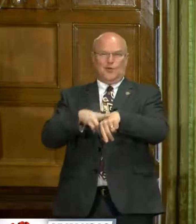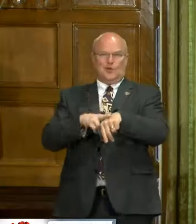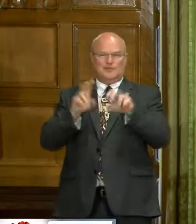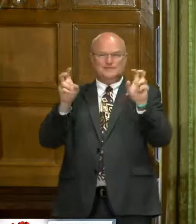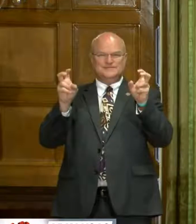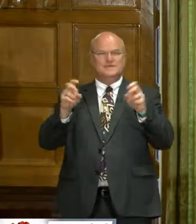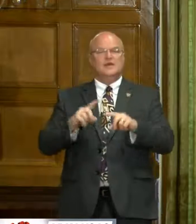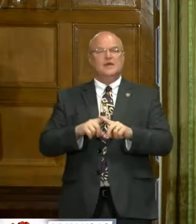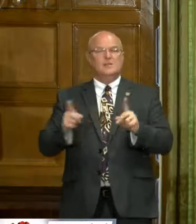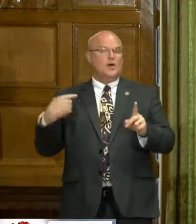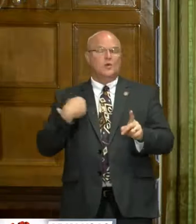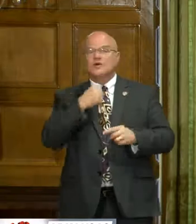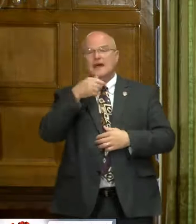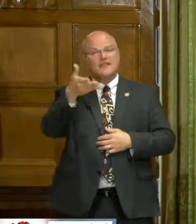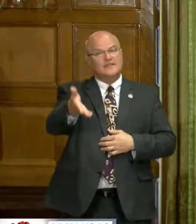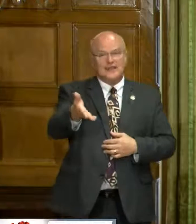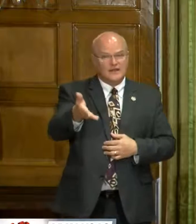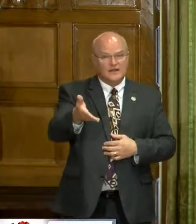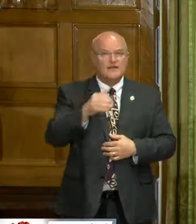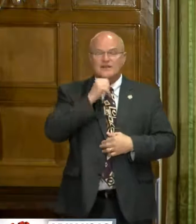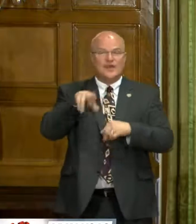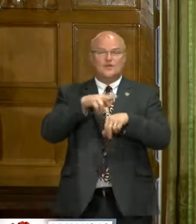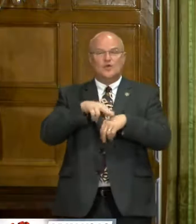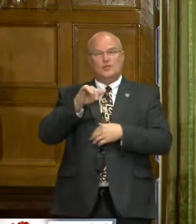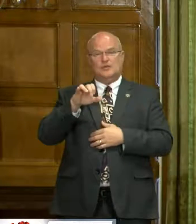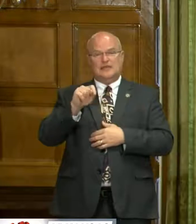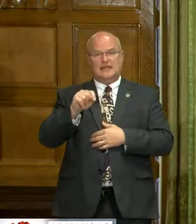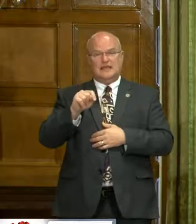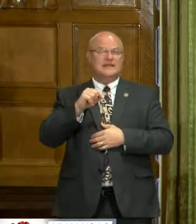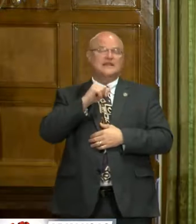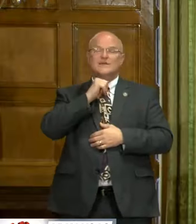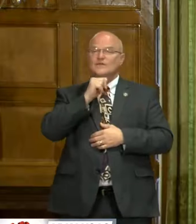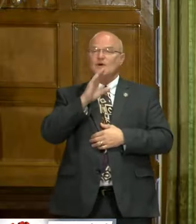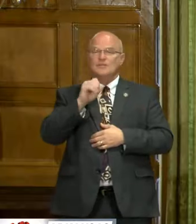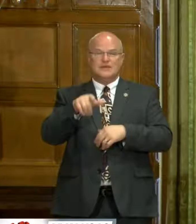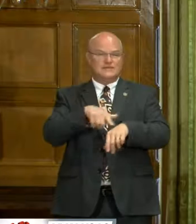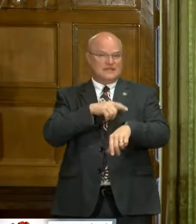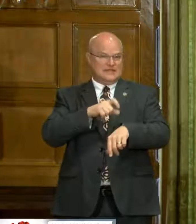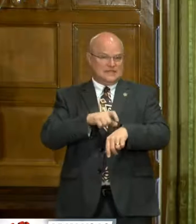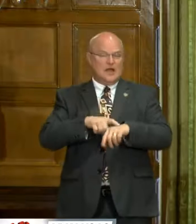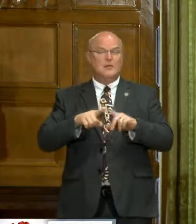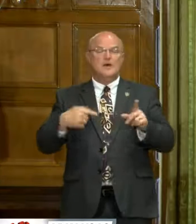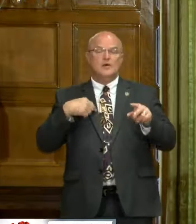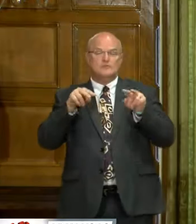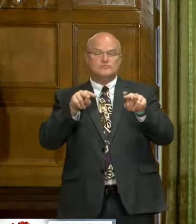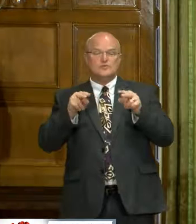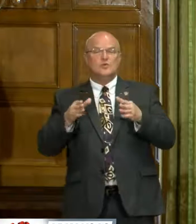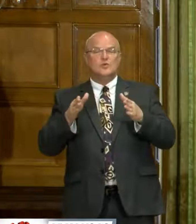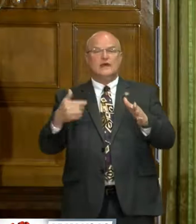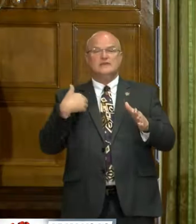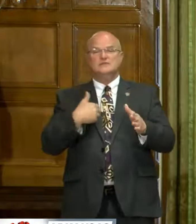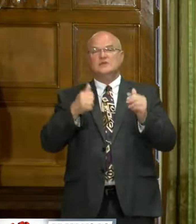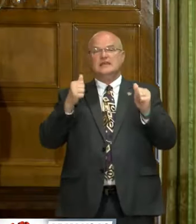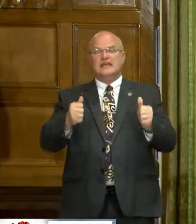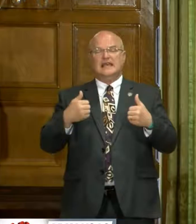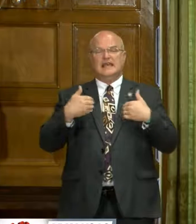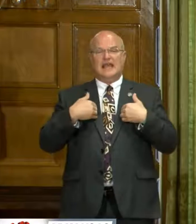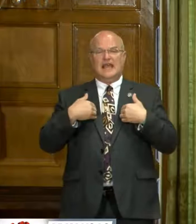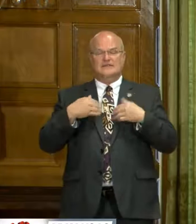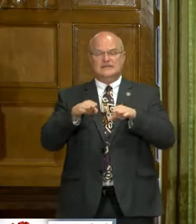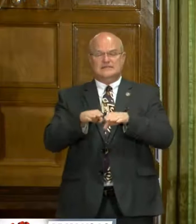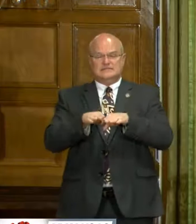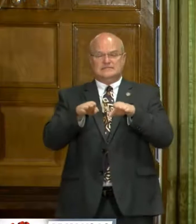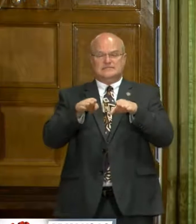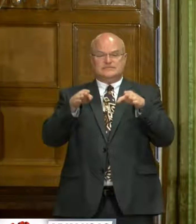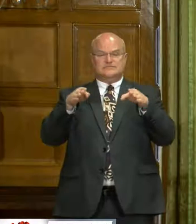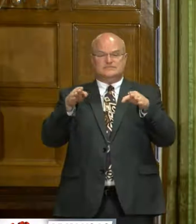normal, but we're not there. We're not normal yet, and we're not going to be for some time. But we are looking at ways that we can lift restrictions